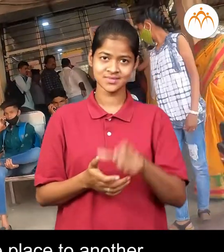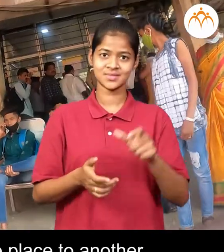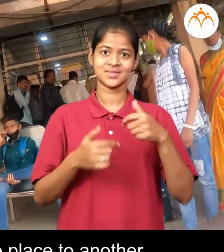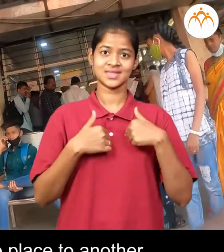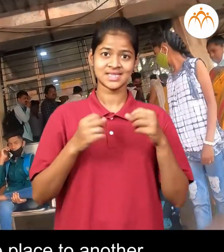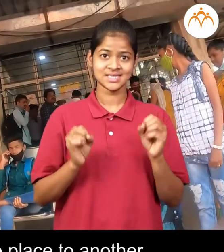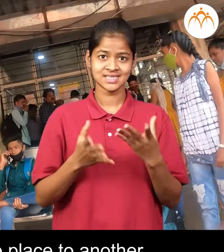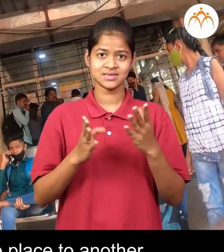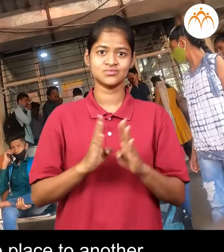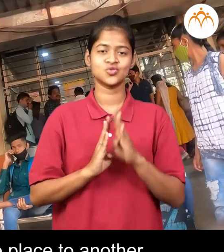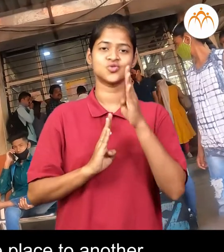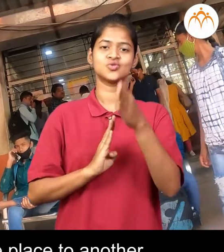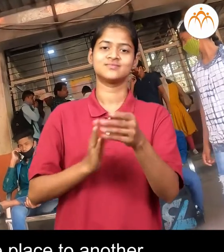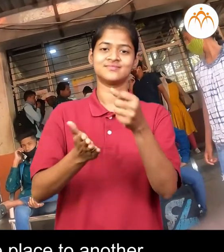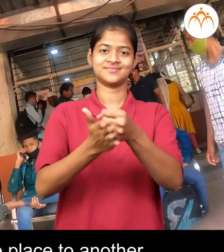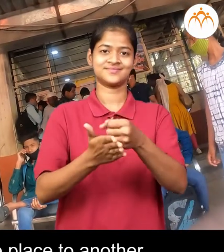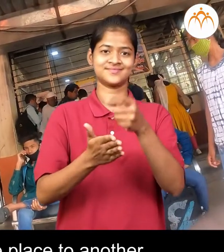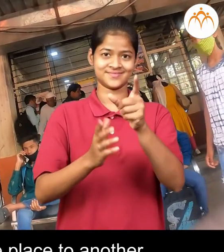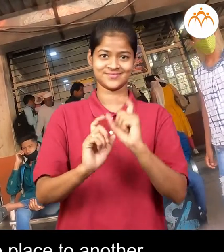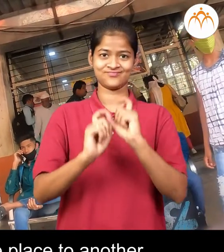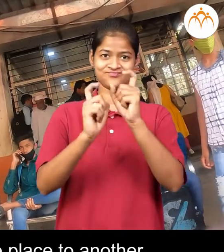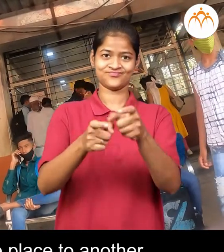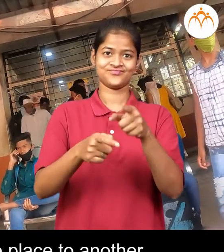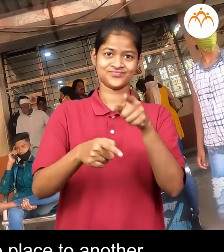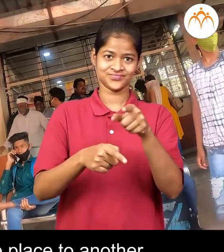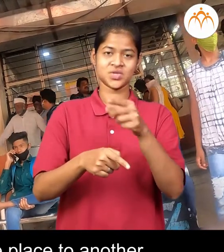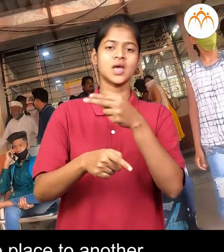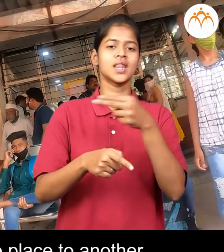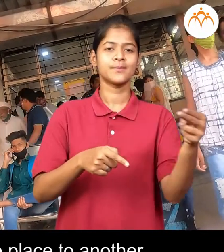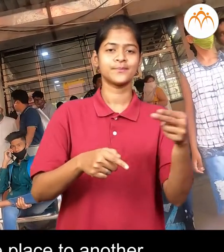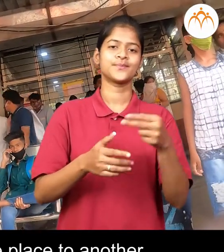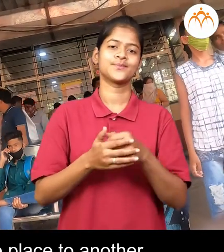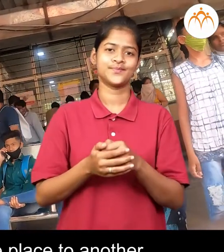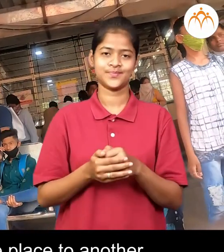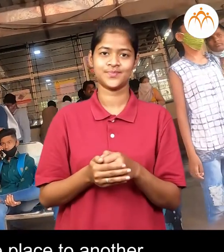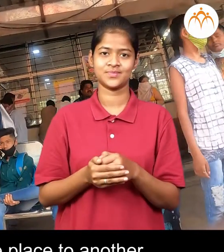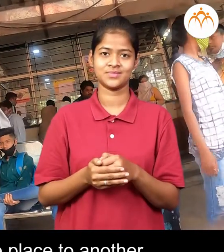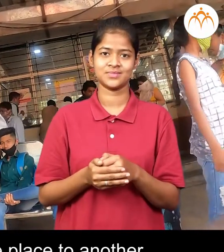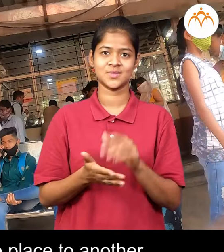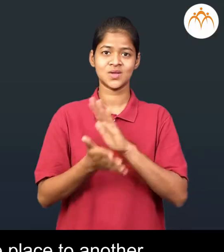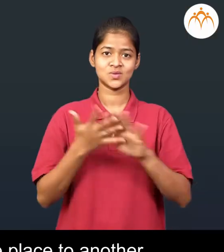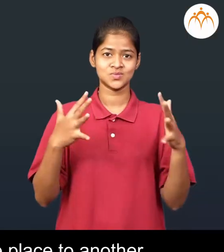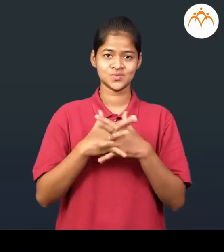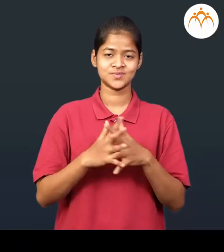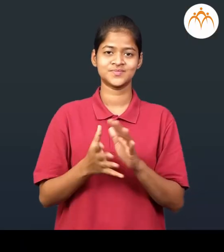People travelling from one place to another are called passengers.